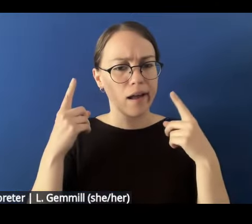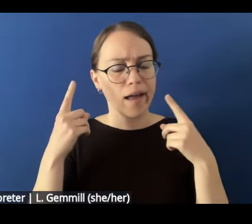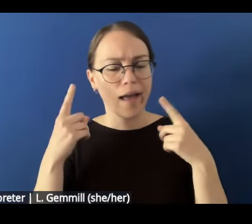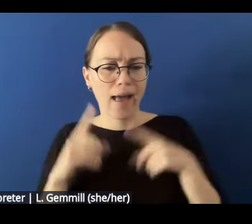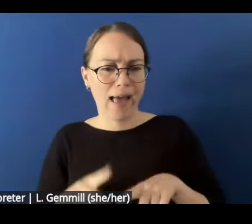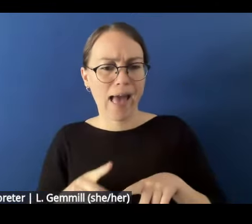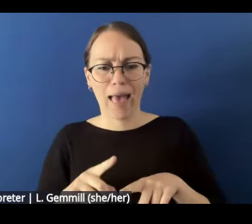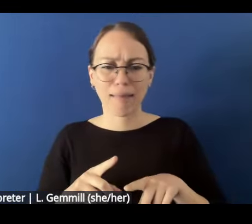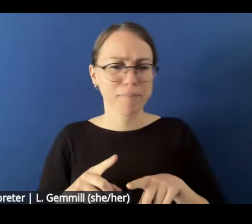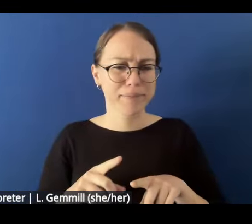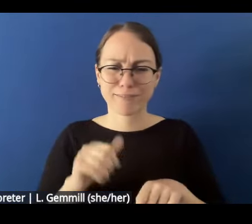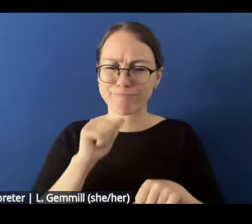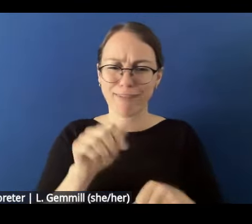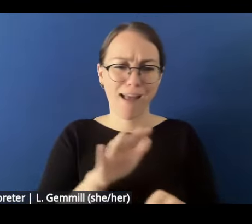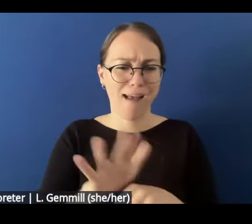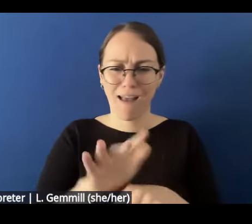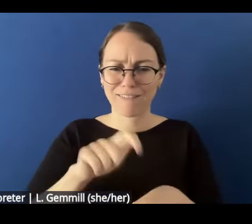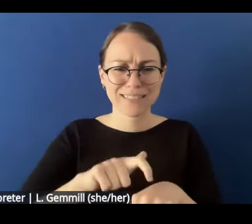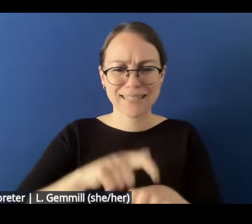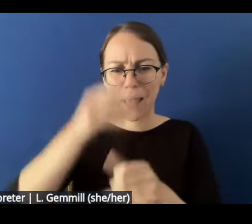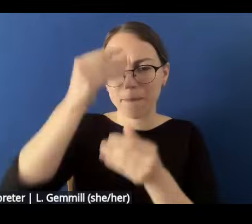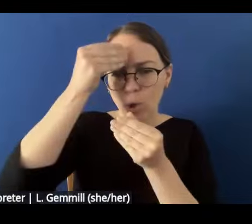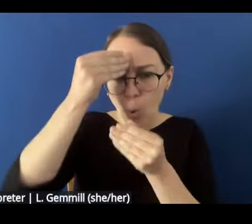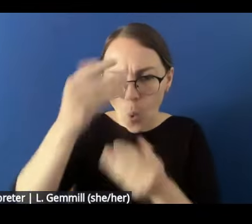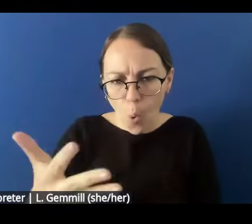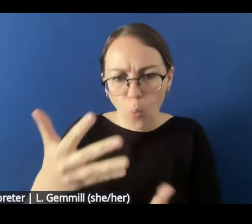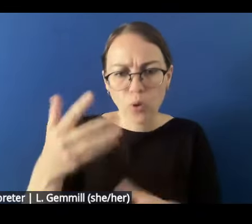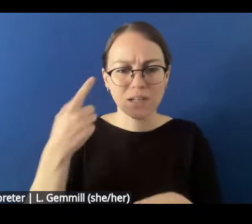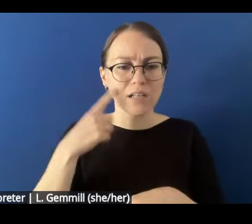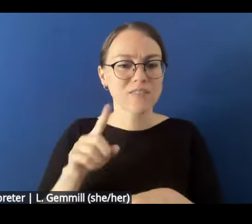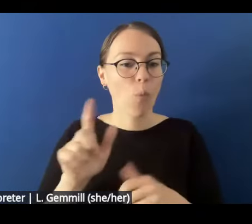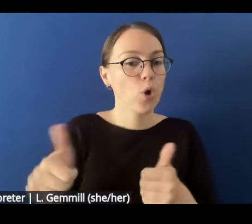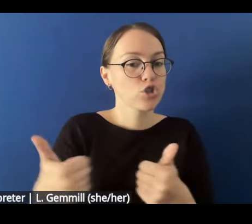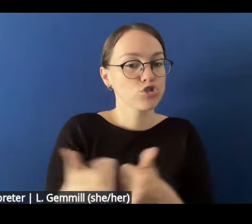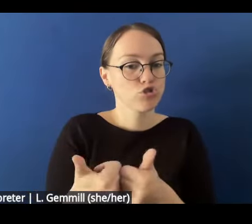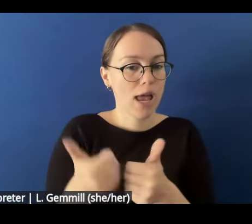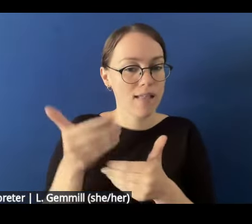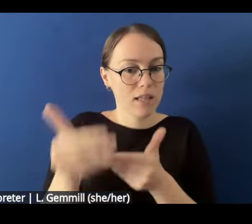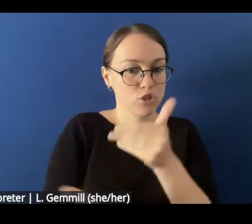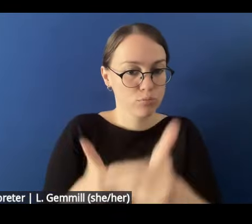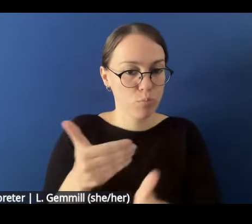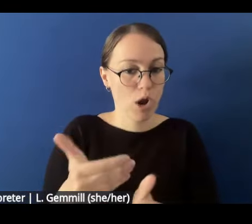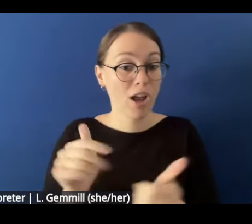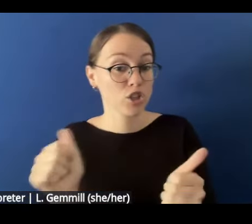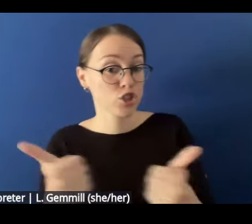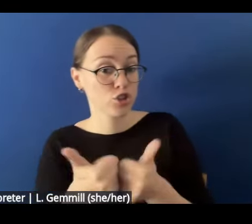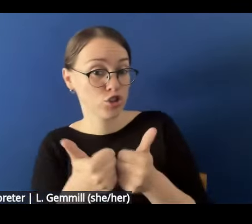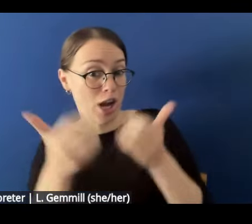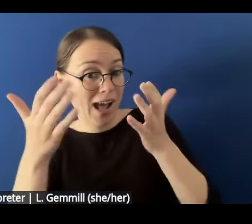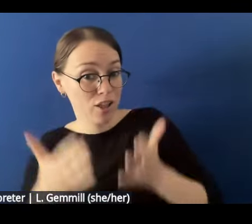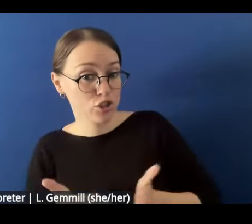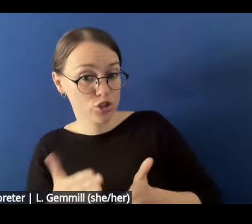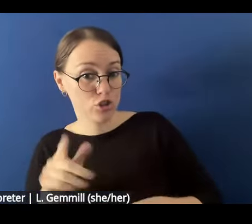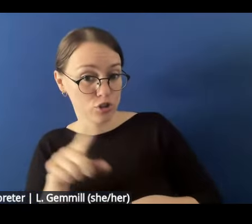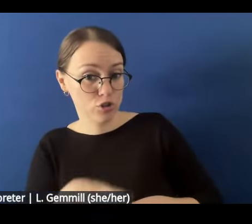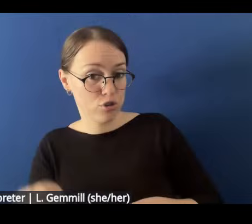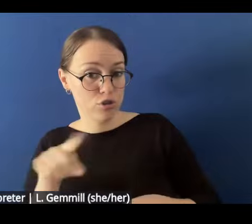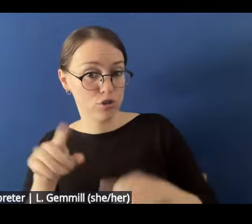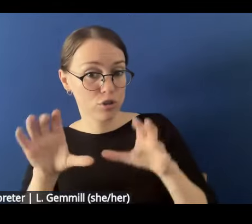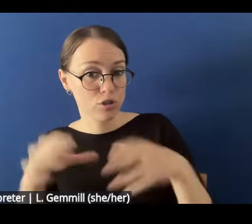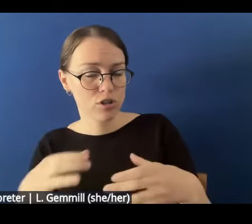of notice in terms of the challenge process. Challengers are not required to serve